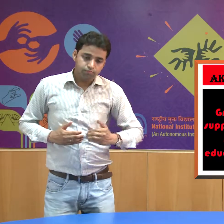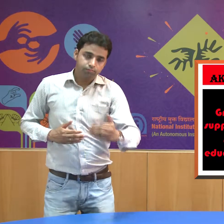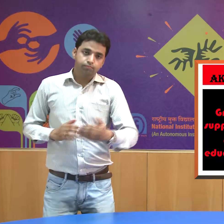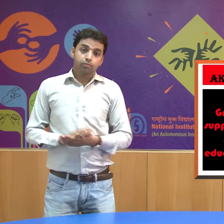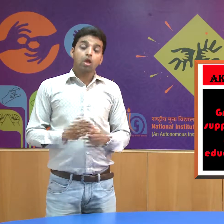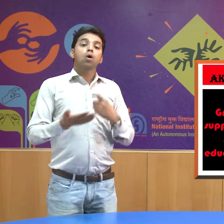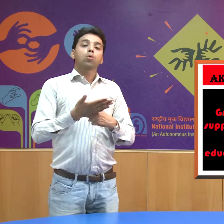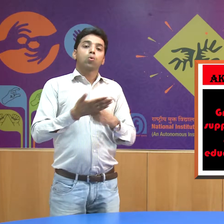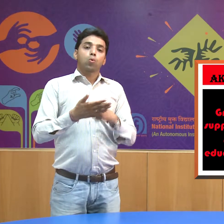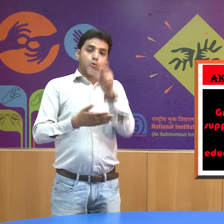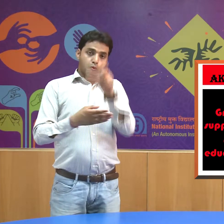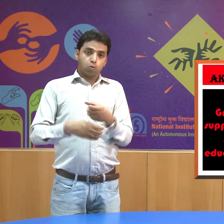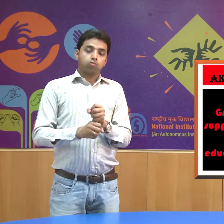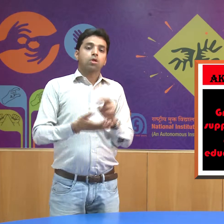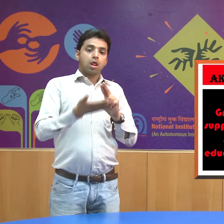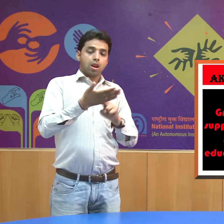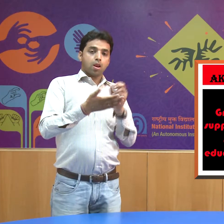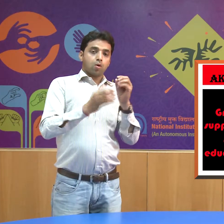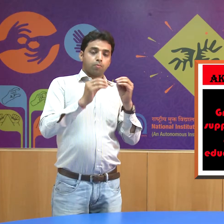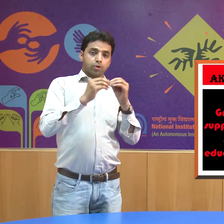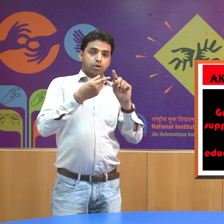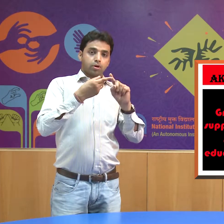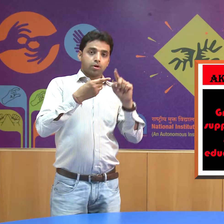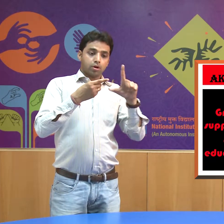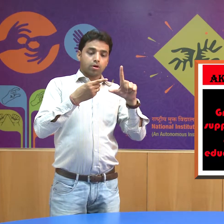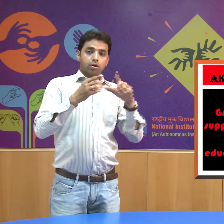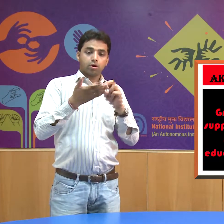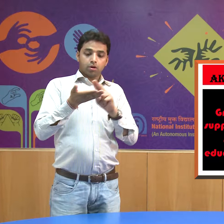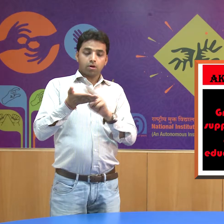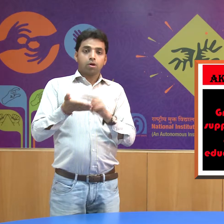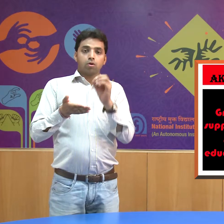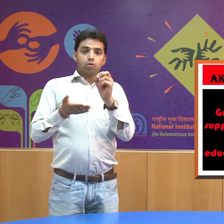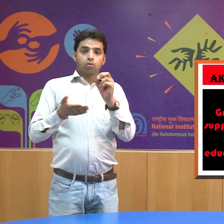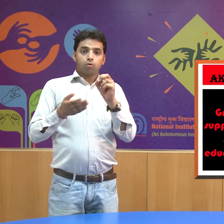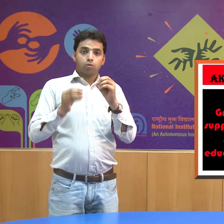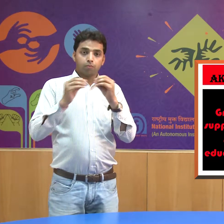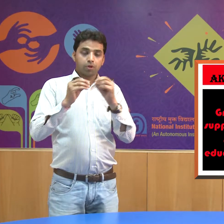Rulers, nobles, and the other rich men gave donation to these institutions.